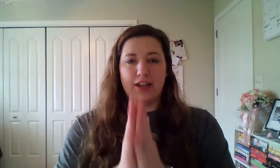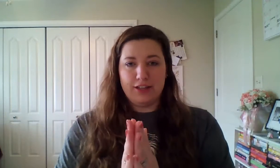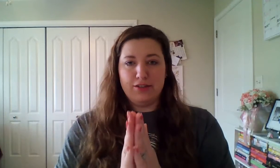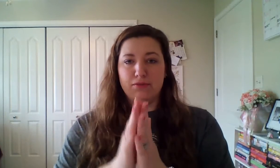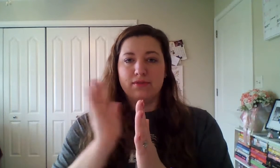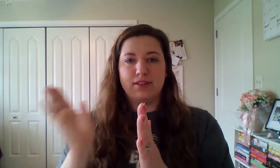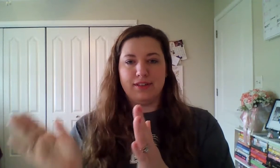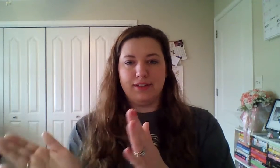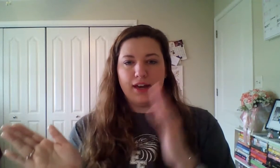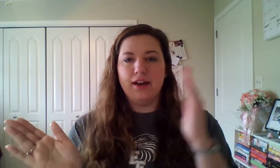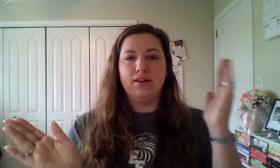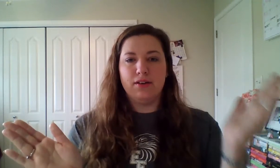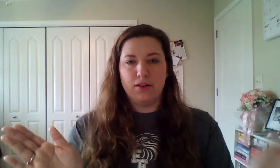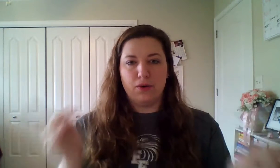You, ya,